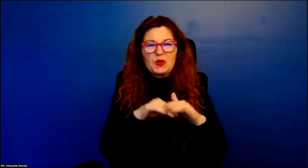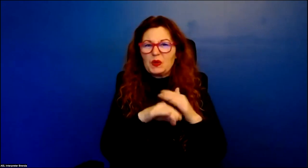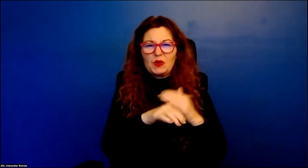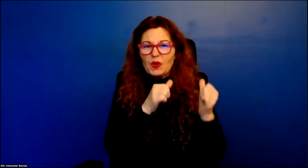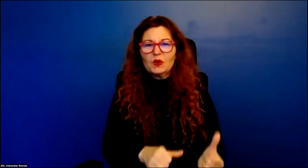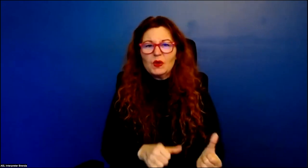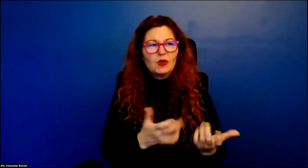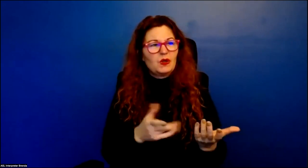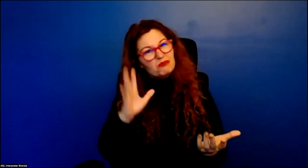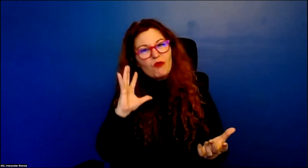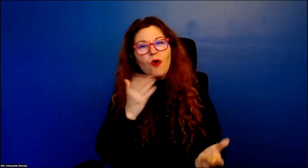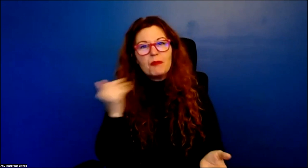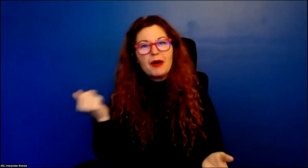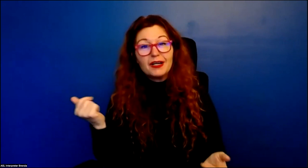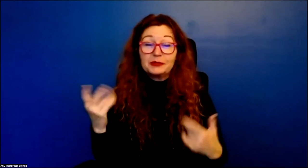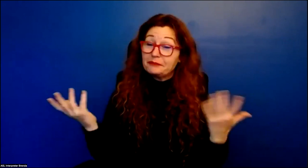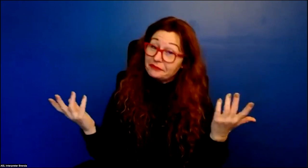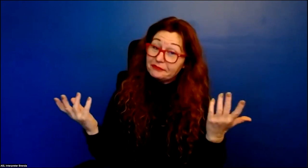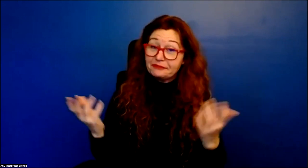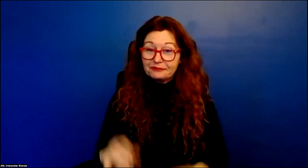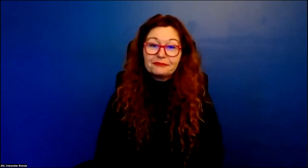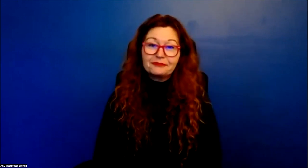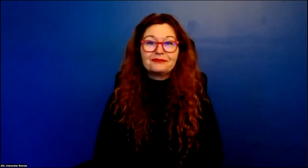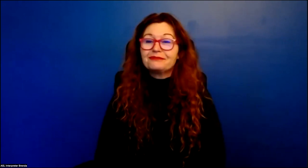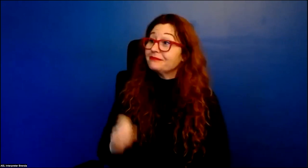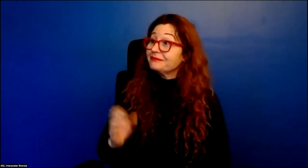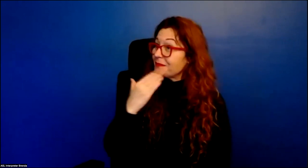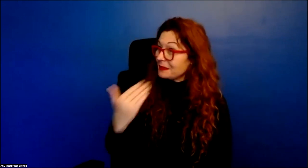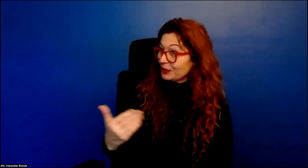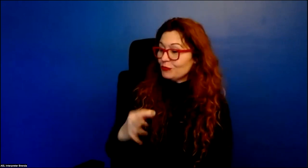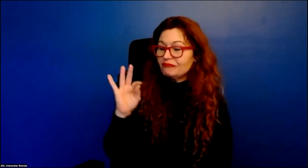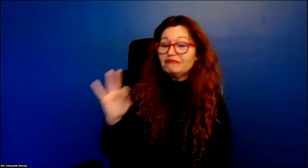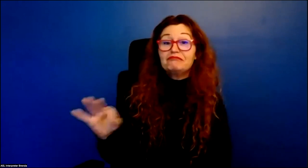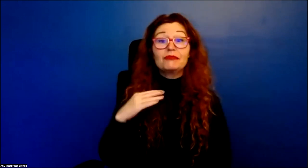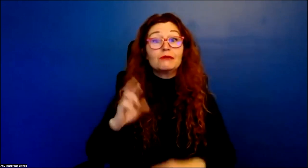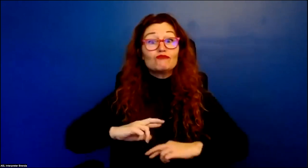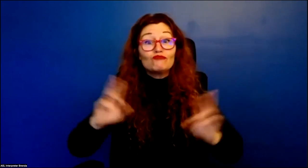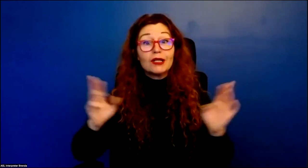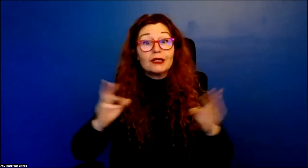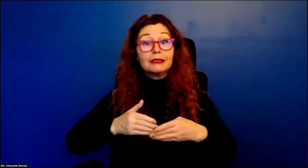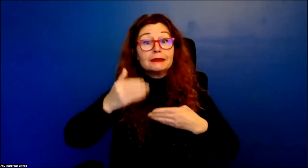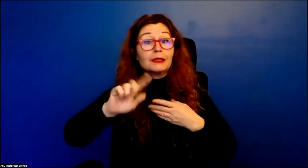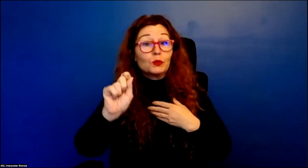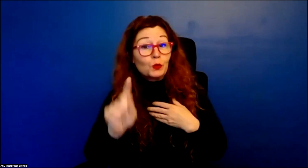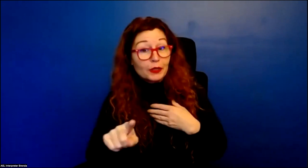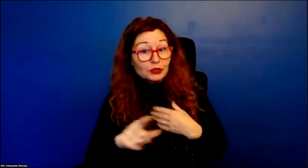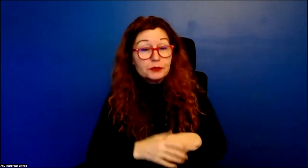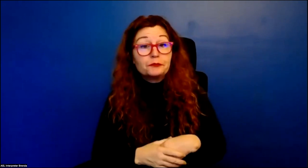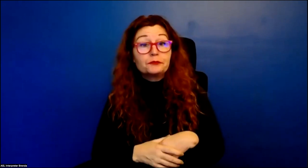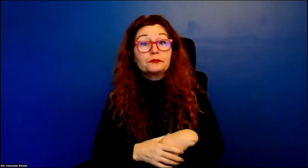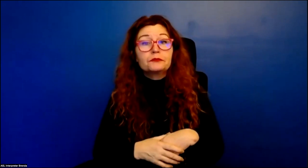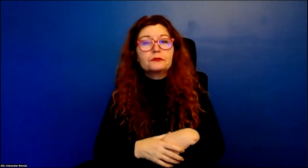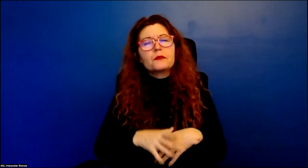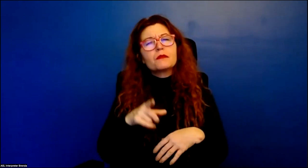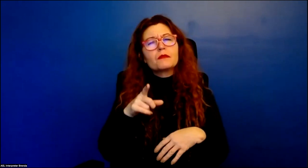Thank you, Helene. Okay, so Joe, I'd like to move on to our next question. What are your thoughts on ways